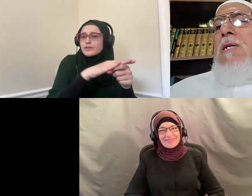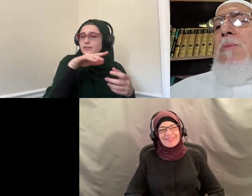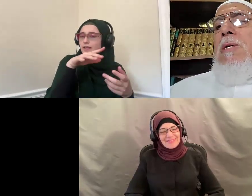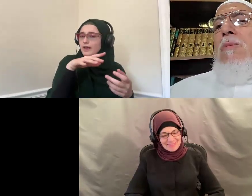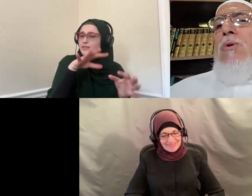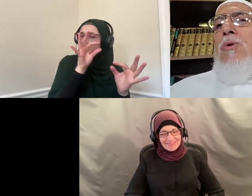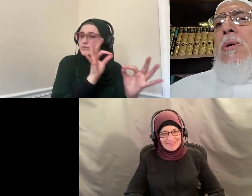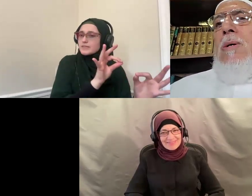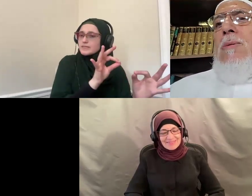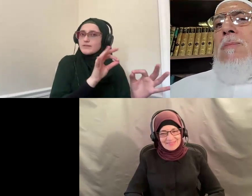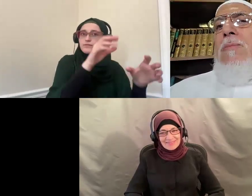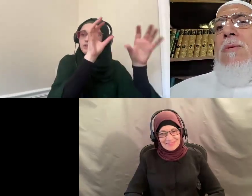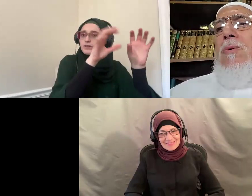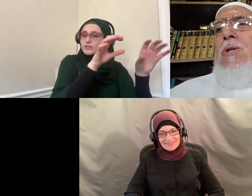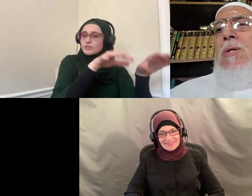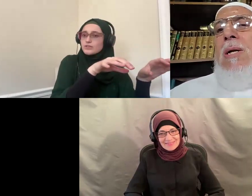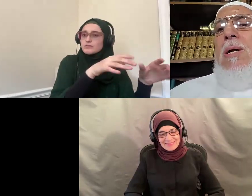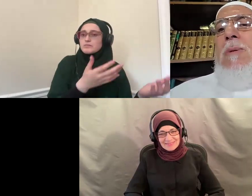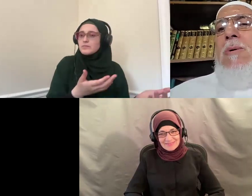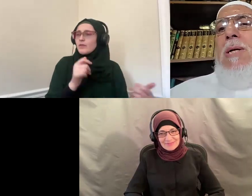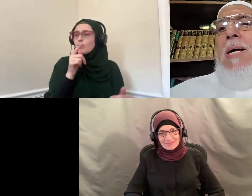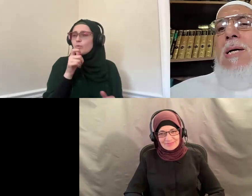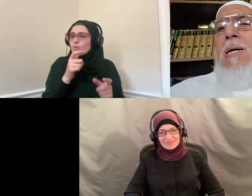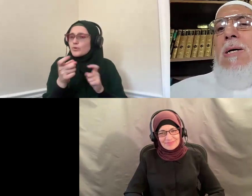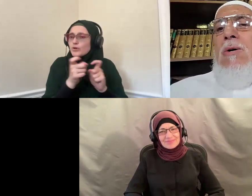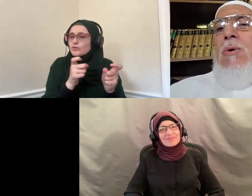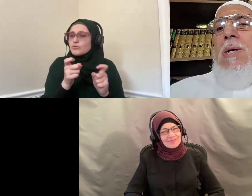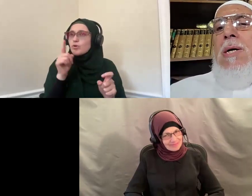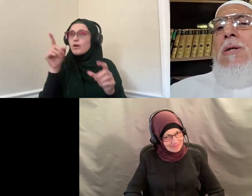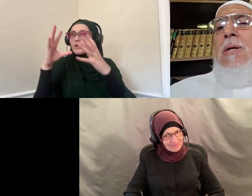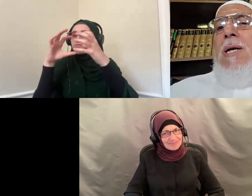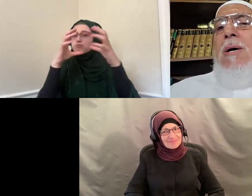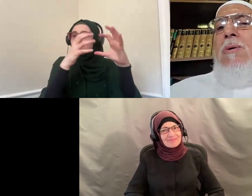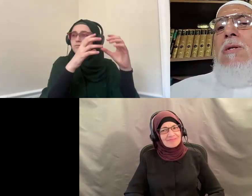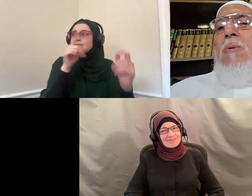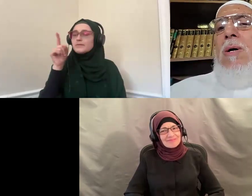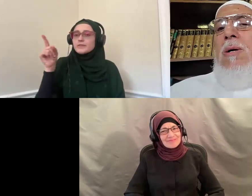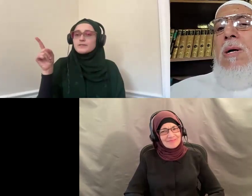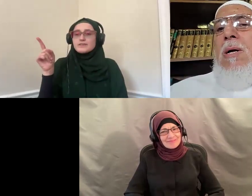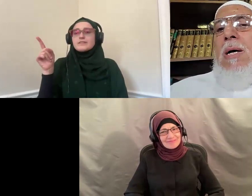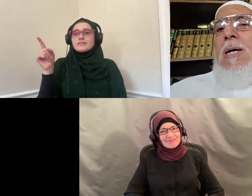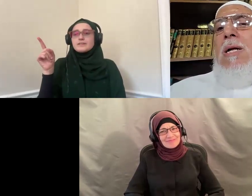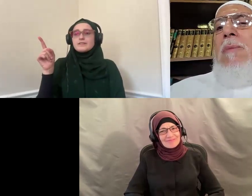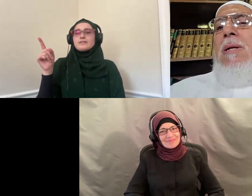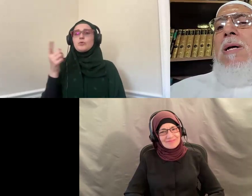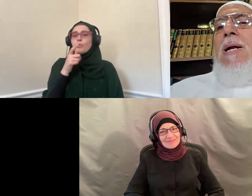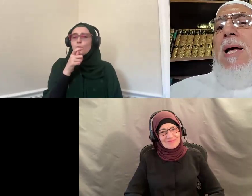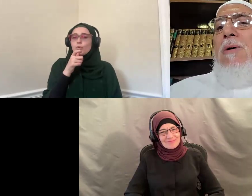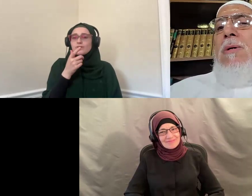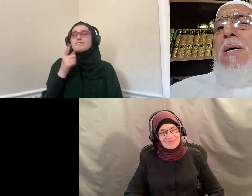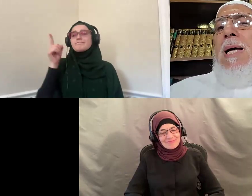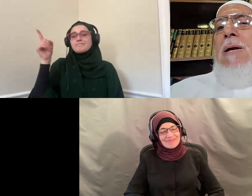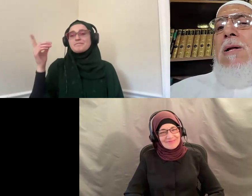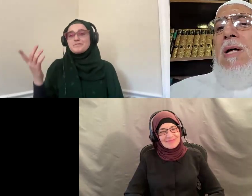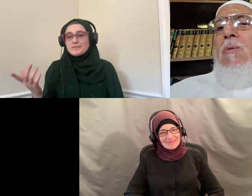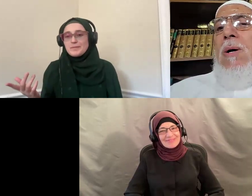There must be some controller, which is Allah subhanahu wa ta'ala, who created the clouds, the water, and He made the